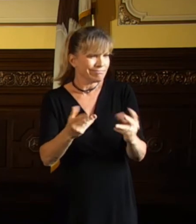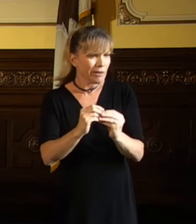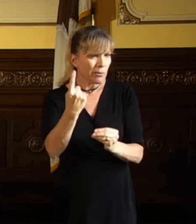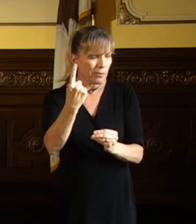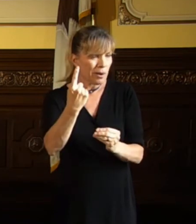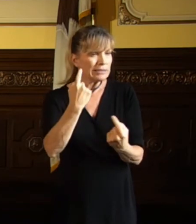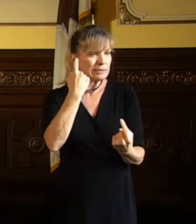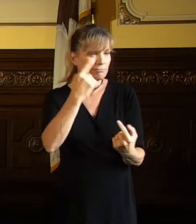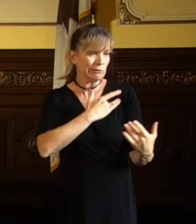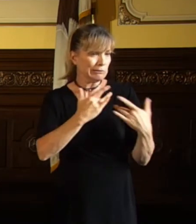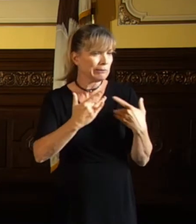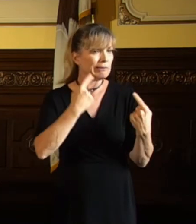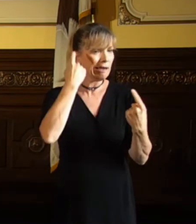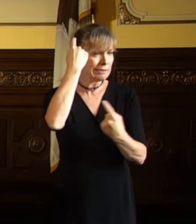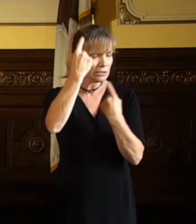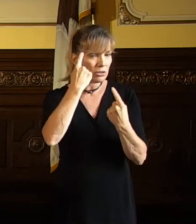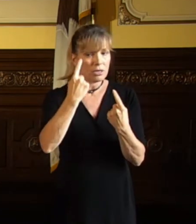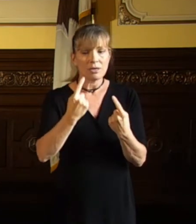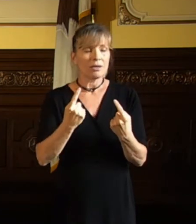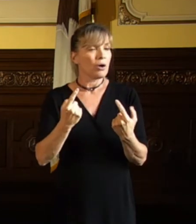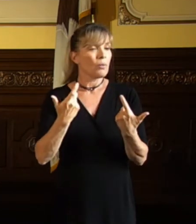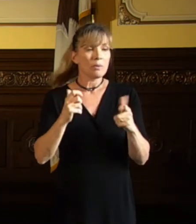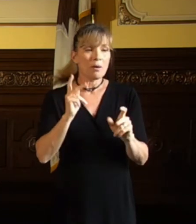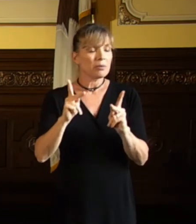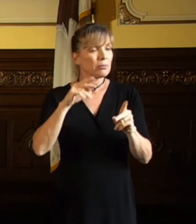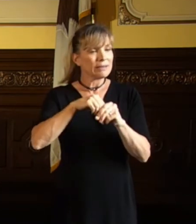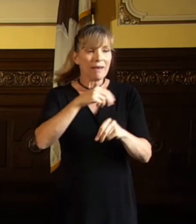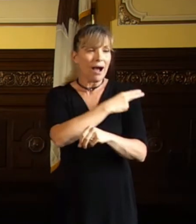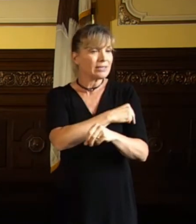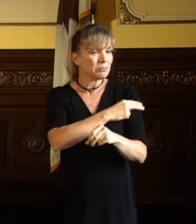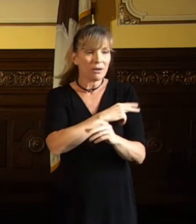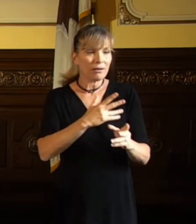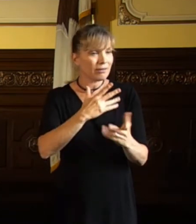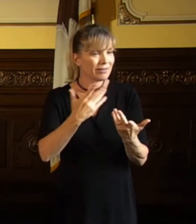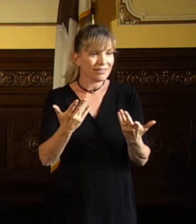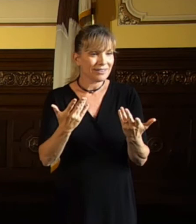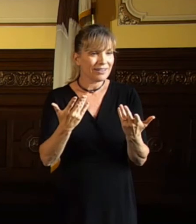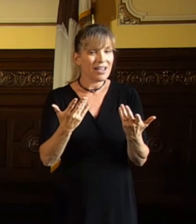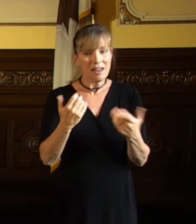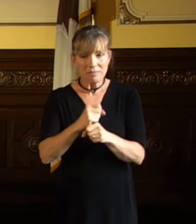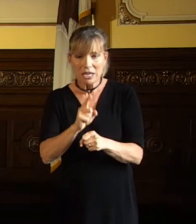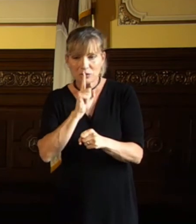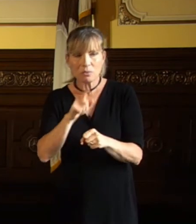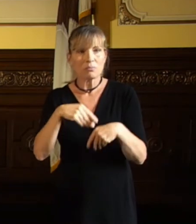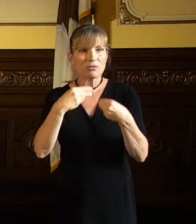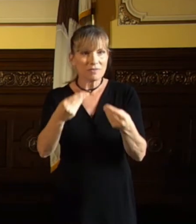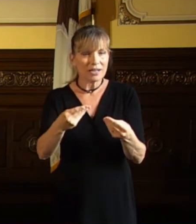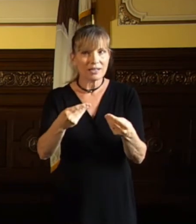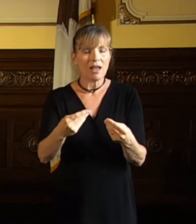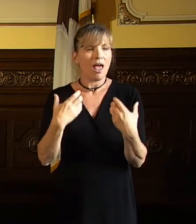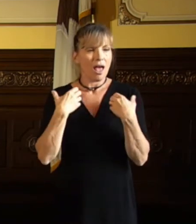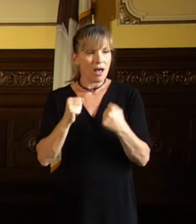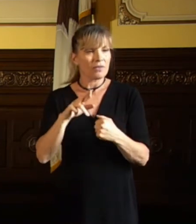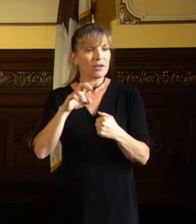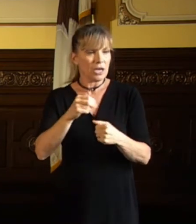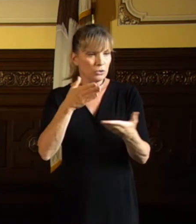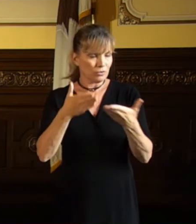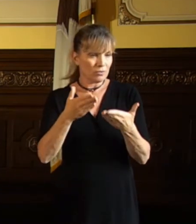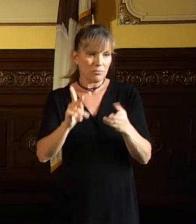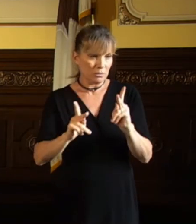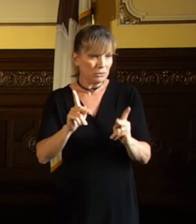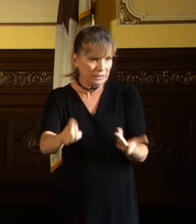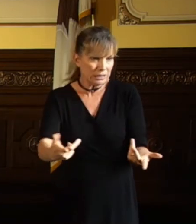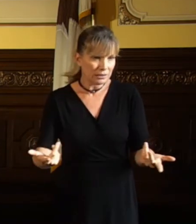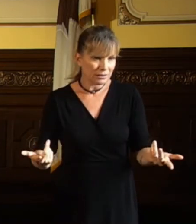one consideration, again, is to keep people out of the hospital and make sure that we are providing the healthcare service that people need.